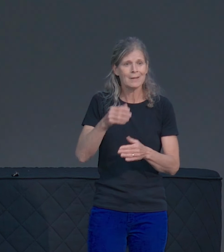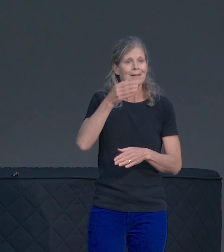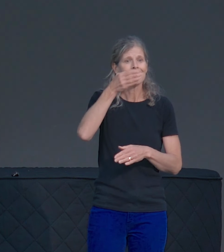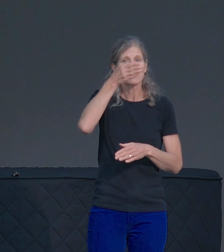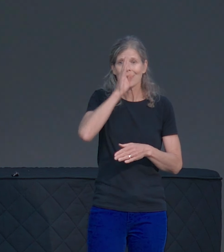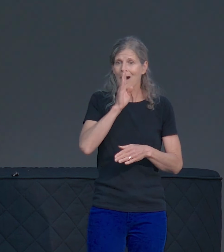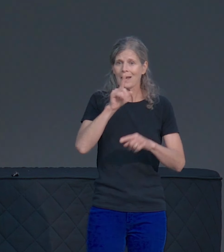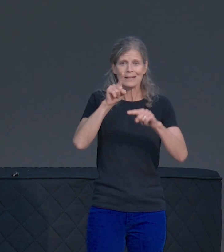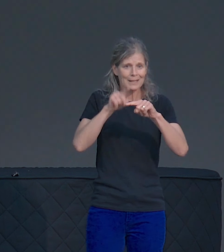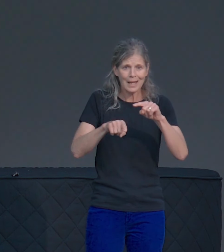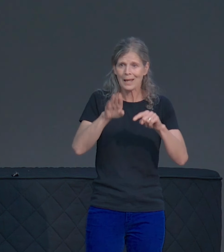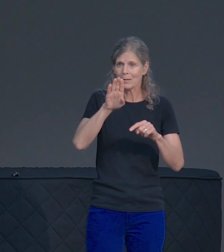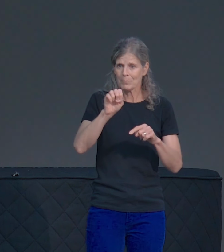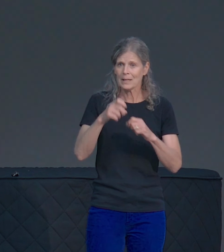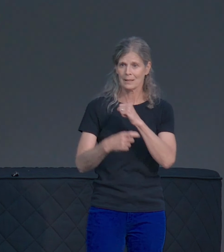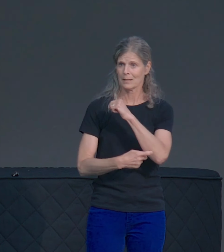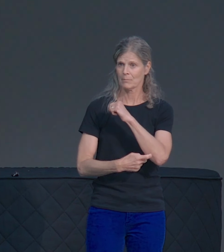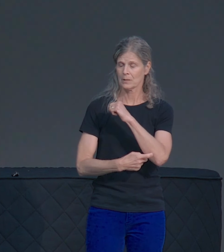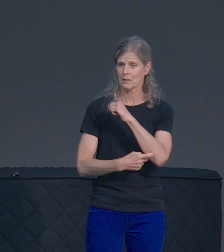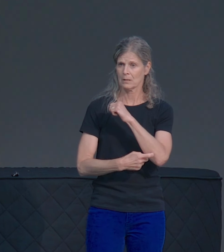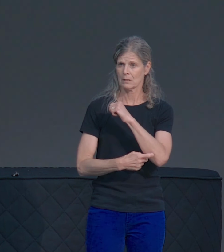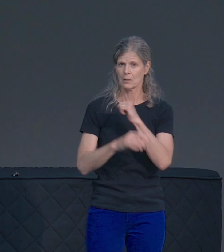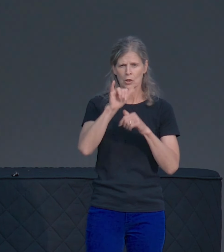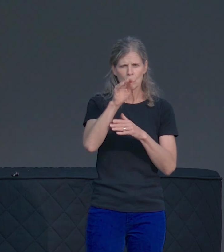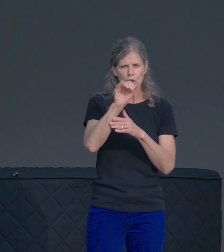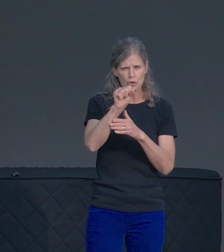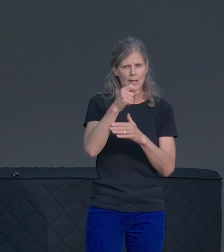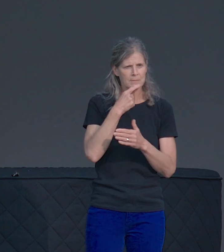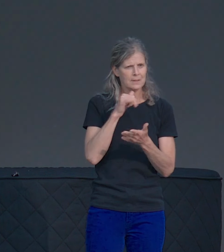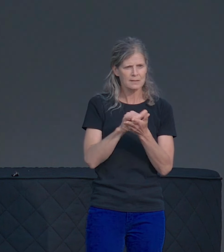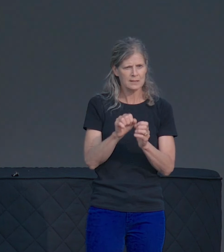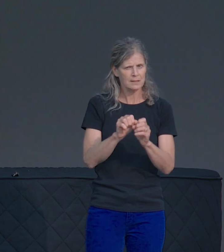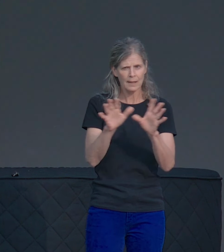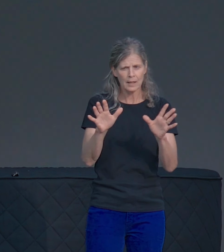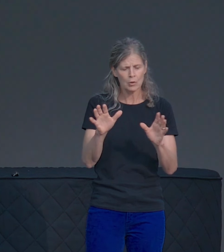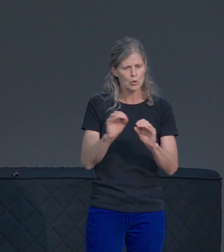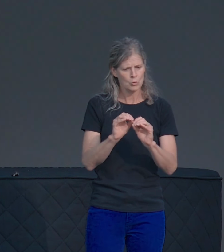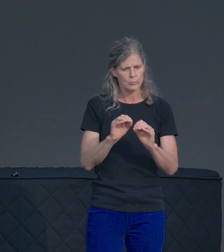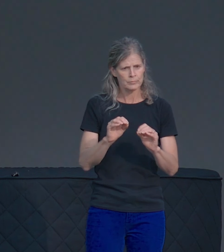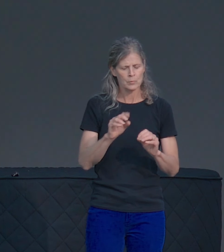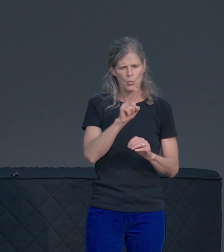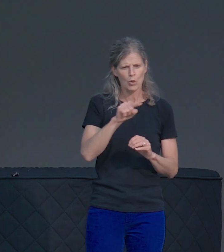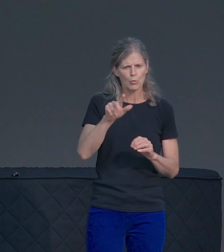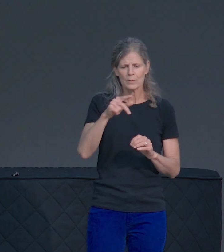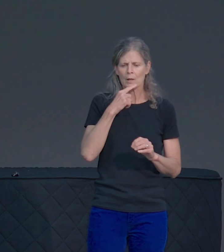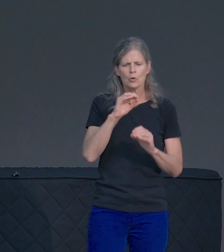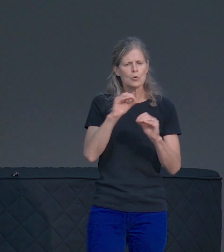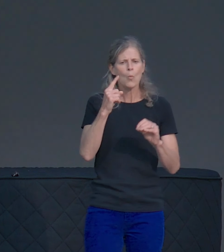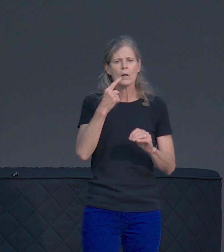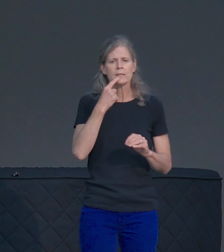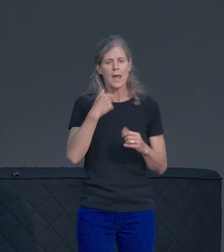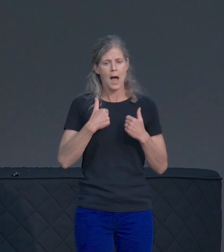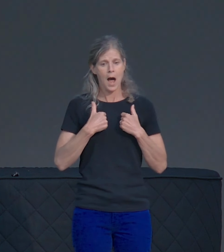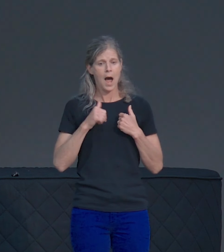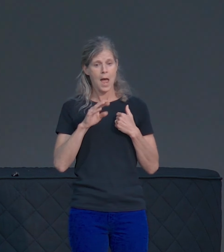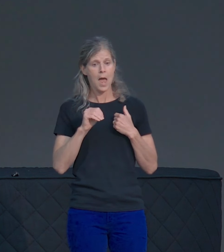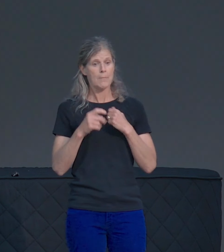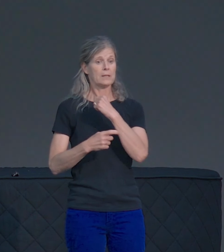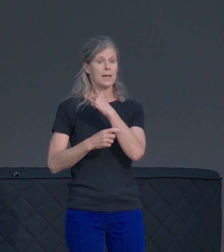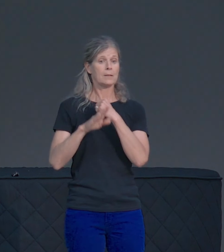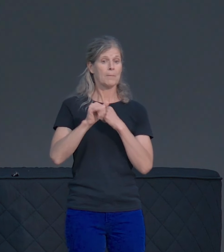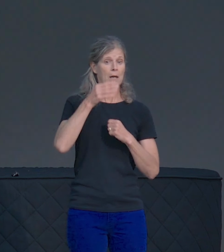tempted. James states this clearly in James 1:13. "Let no one say when he is tempted, 'I am being tempted by God,' for